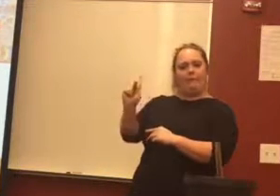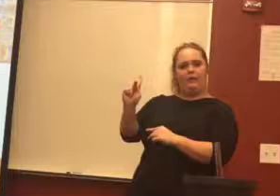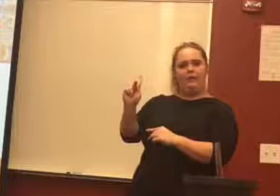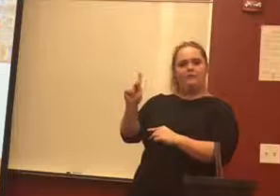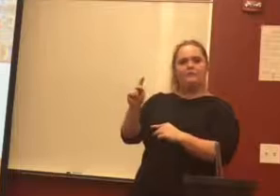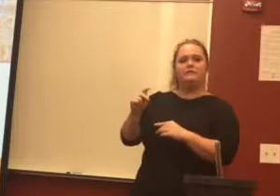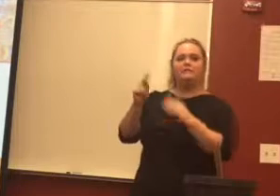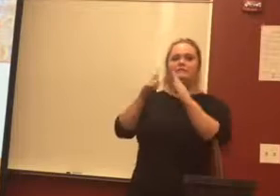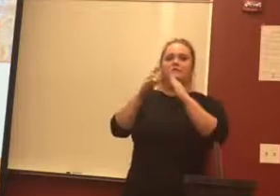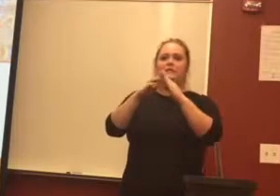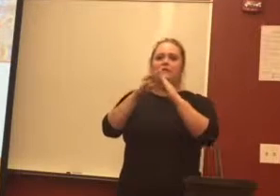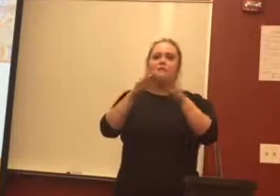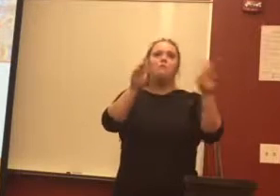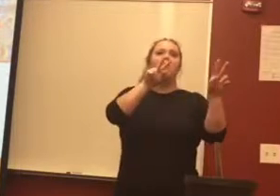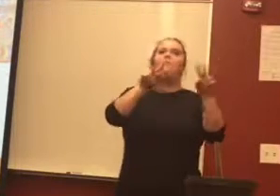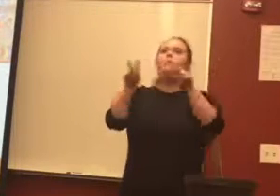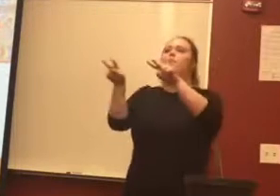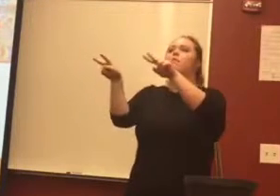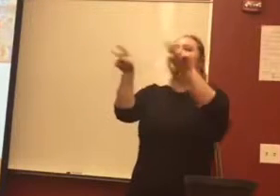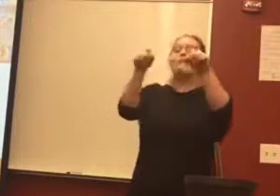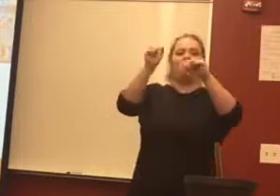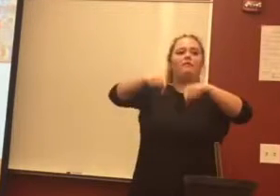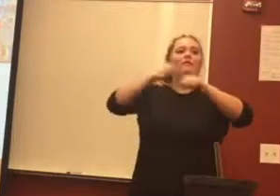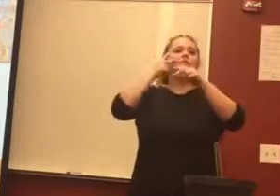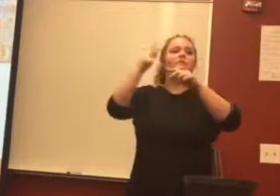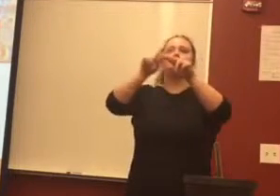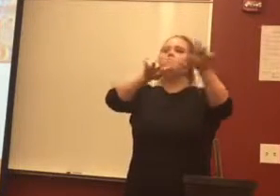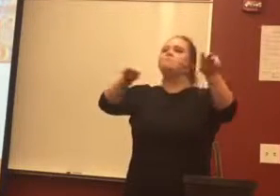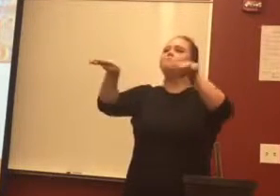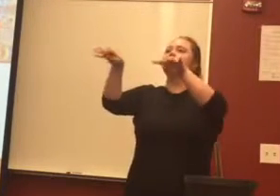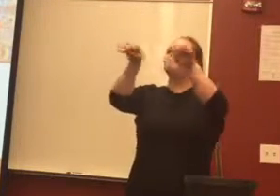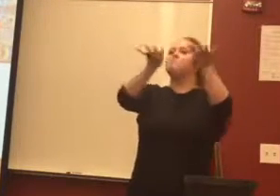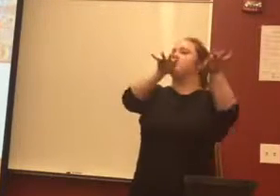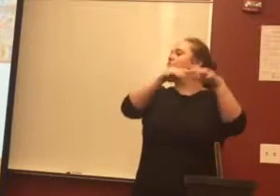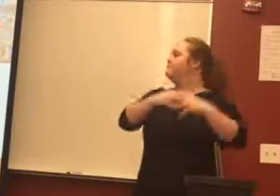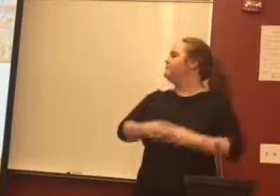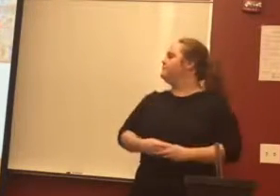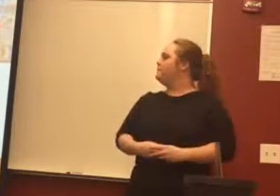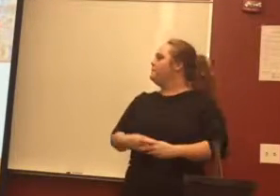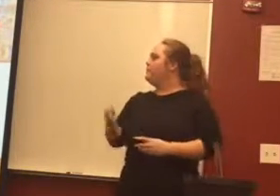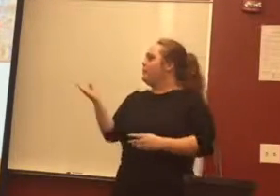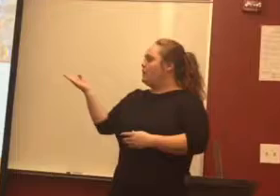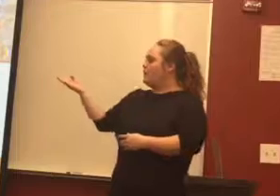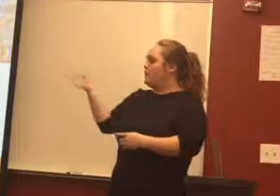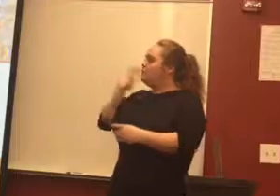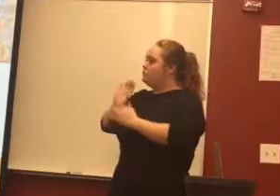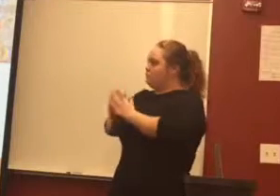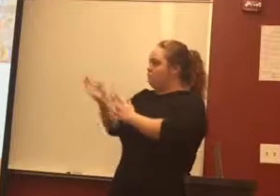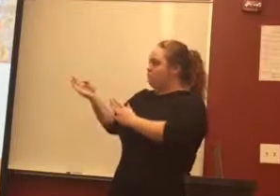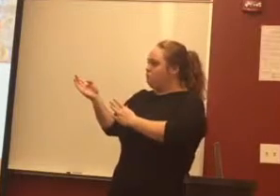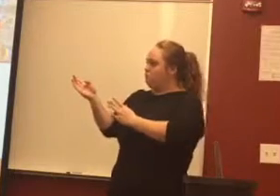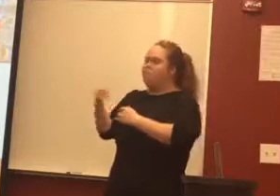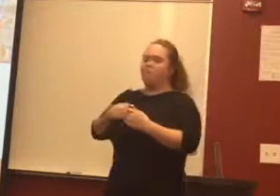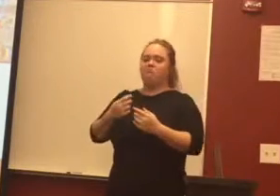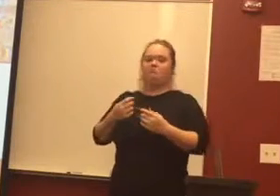is before we went up to the Peak. So this is the skyline here. This is